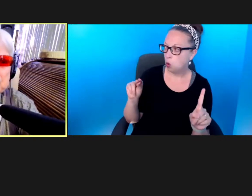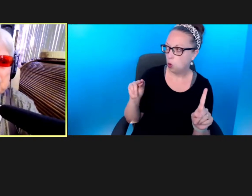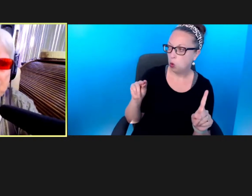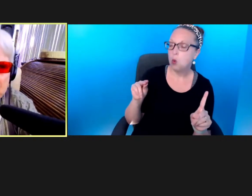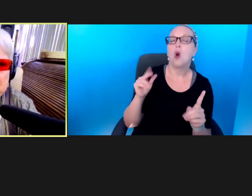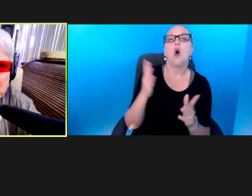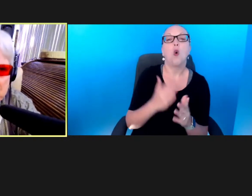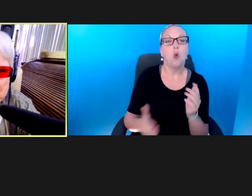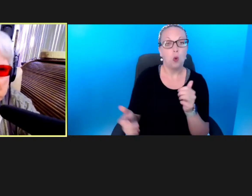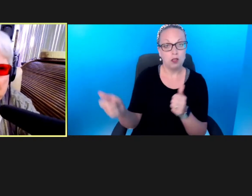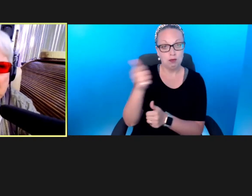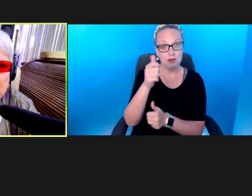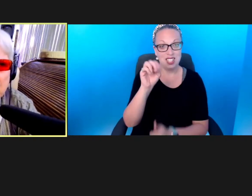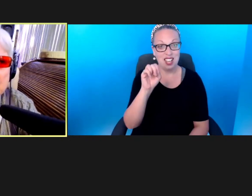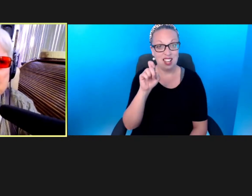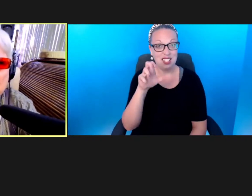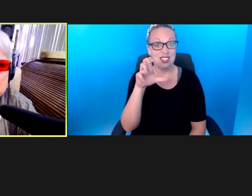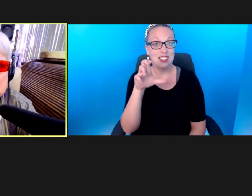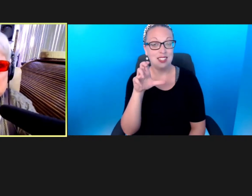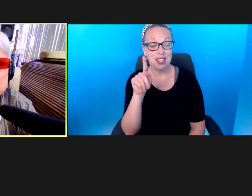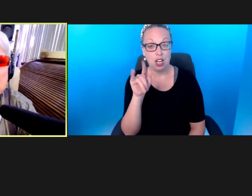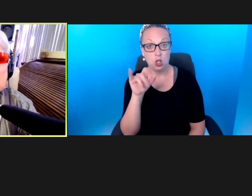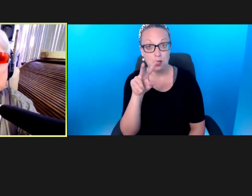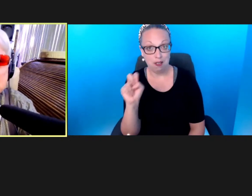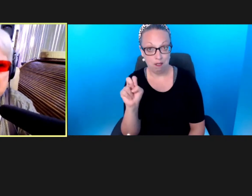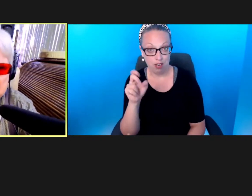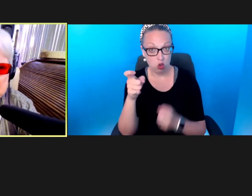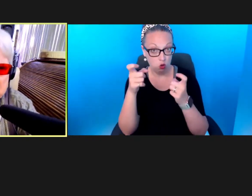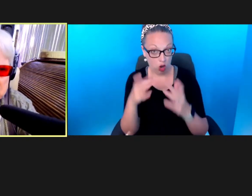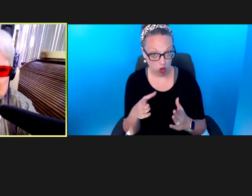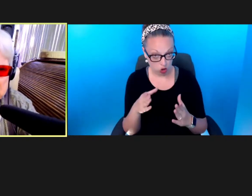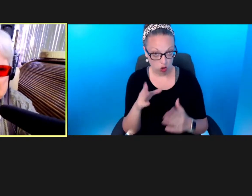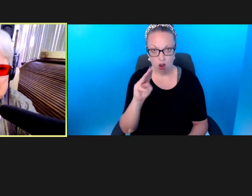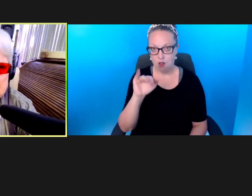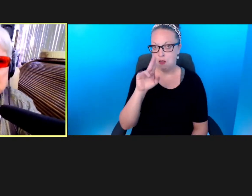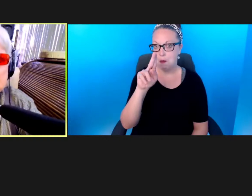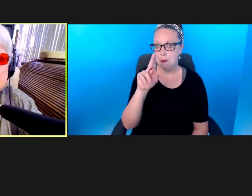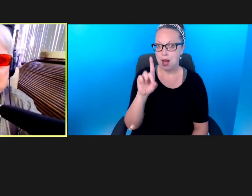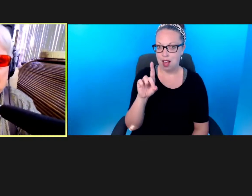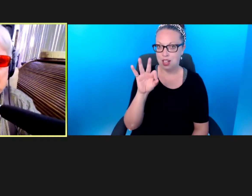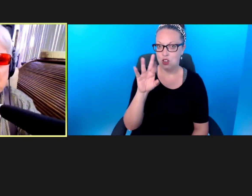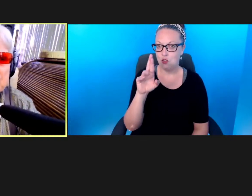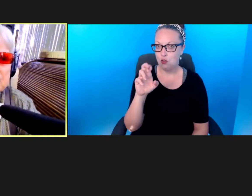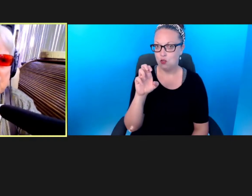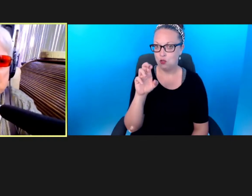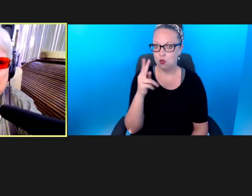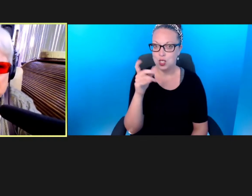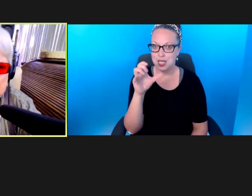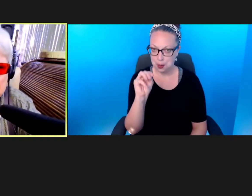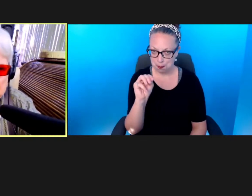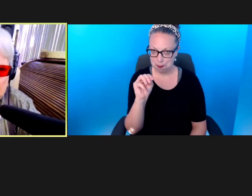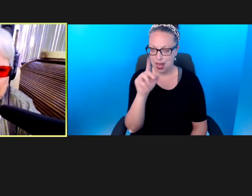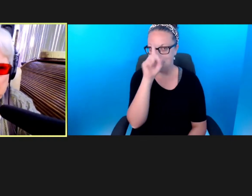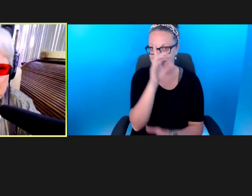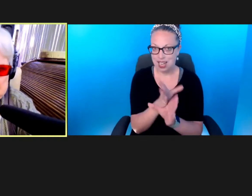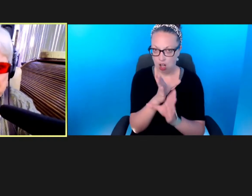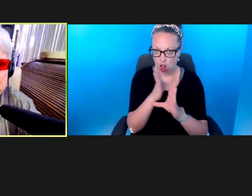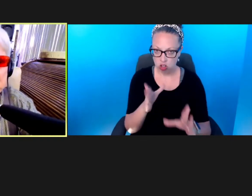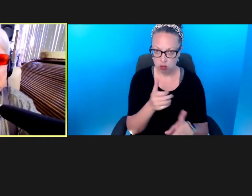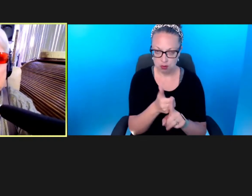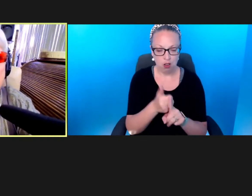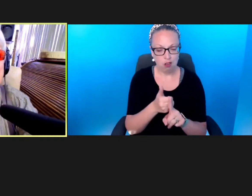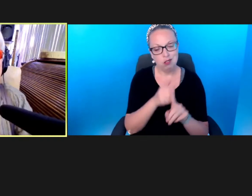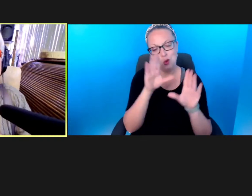Executive Director of Mind Freedom, and also a clinical psychologist. Great friend, Dr. Ronald